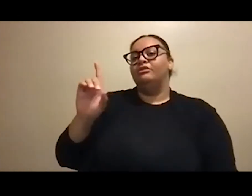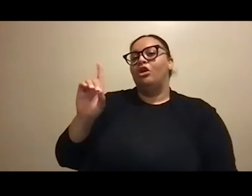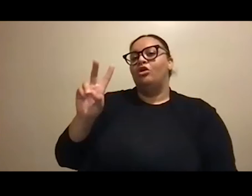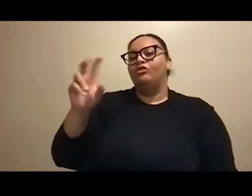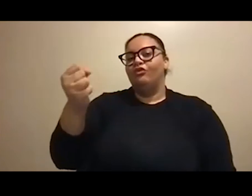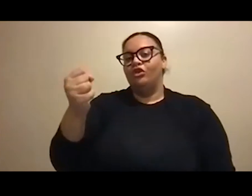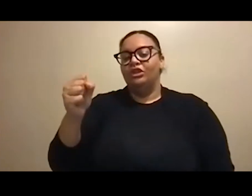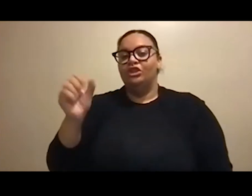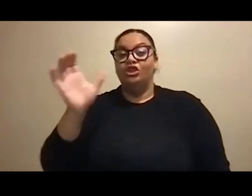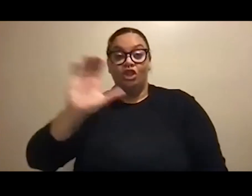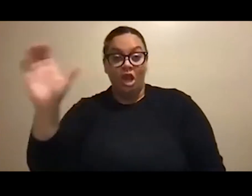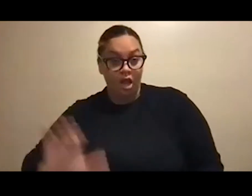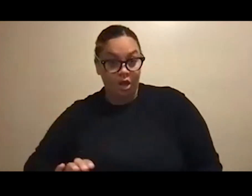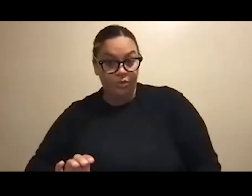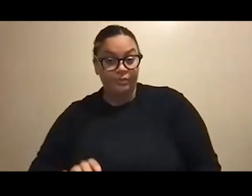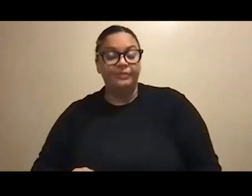case essentially